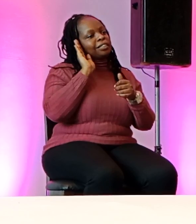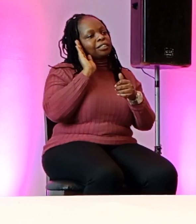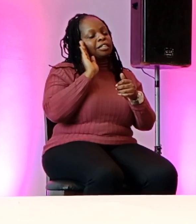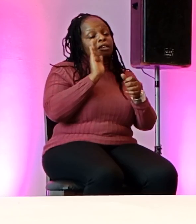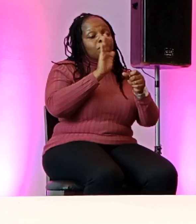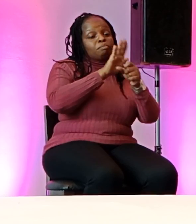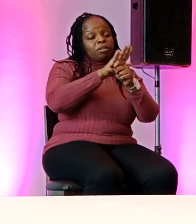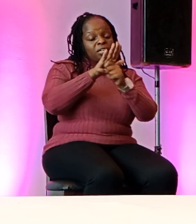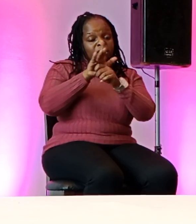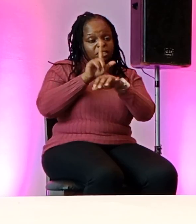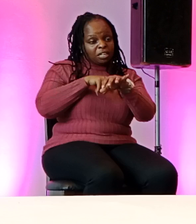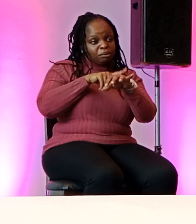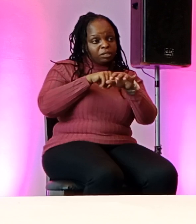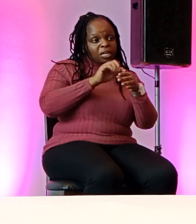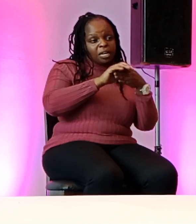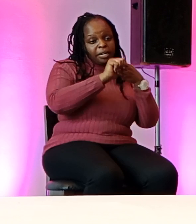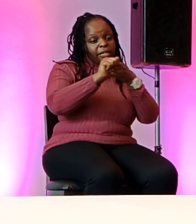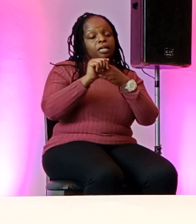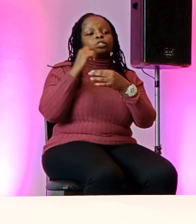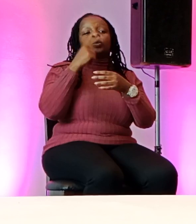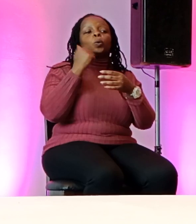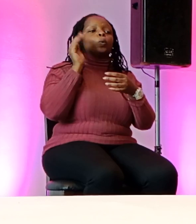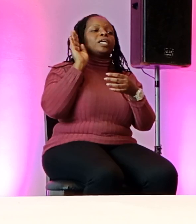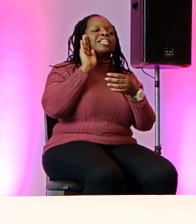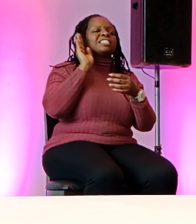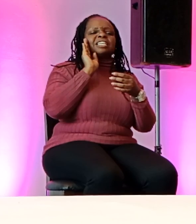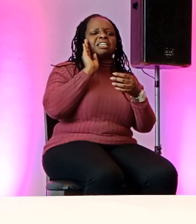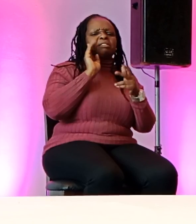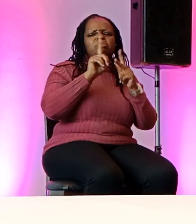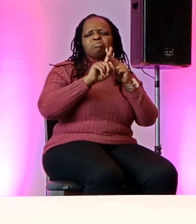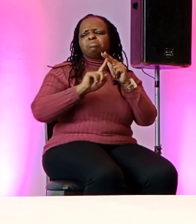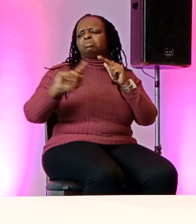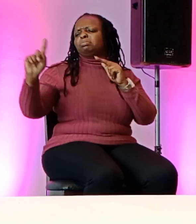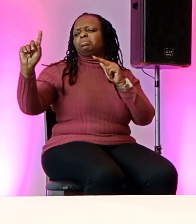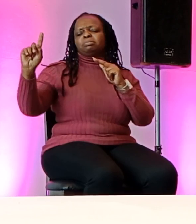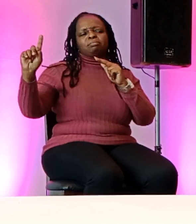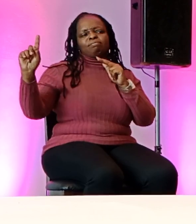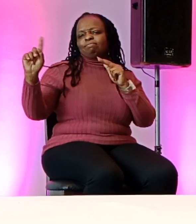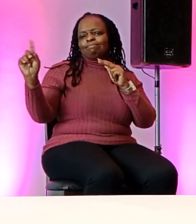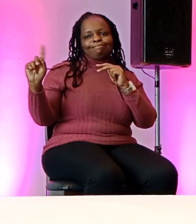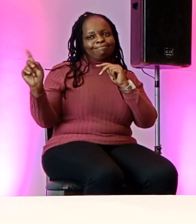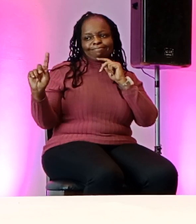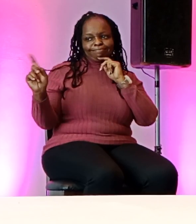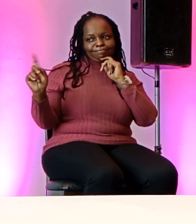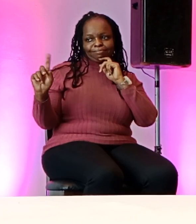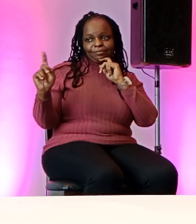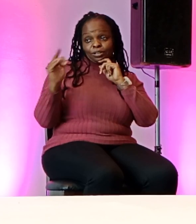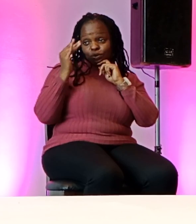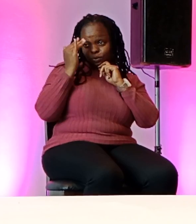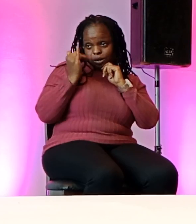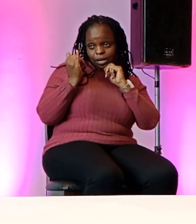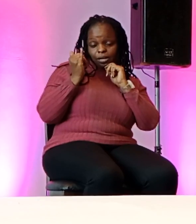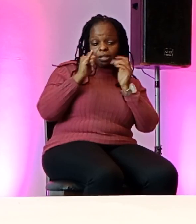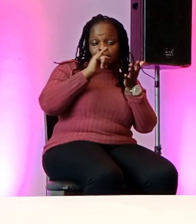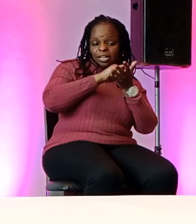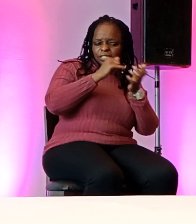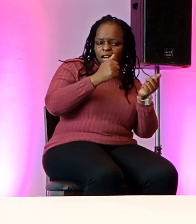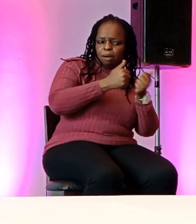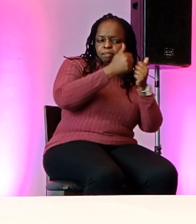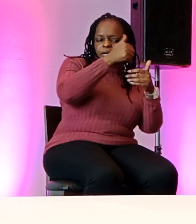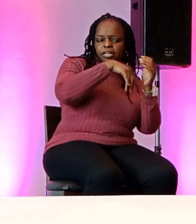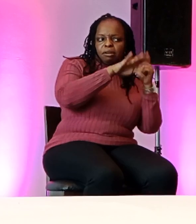most of all, leaders who listen do not run away from their constituents. Because that's happening in so